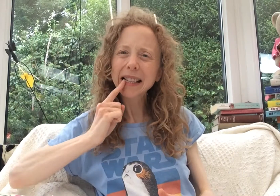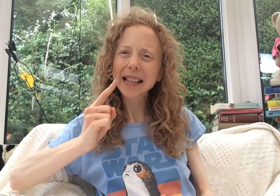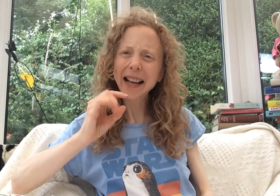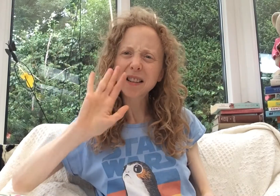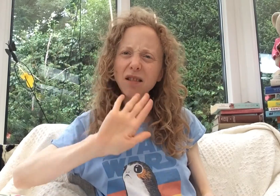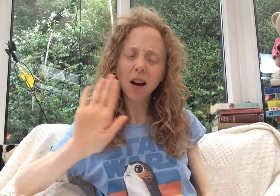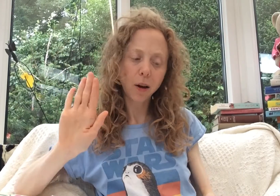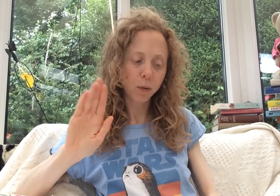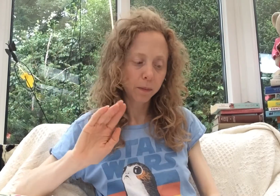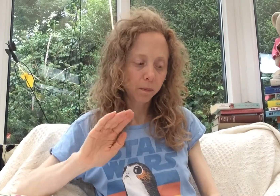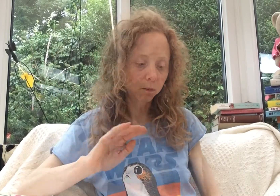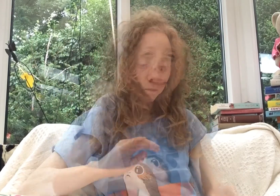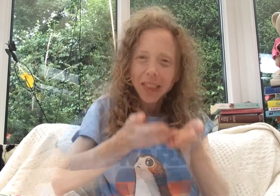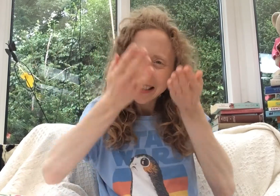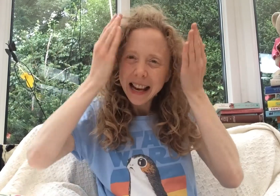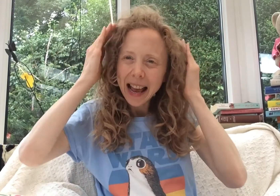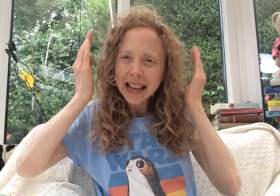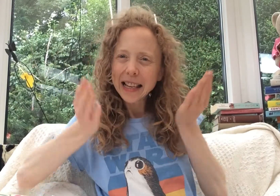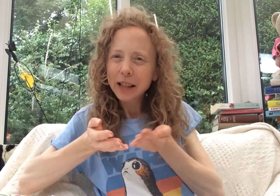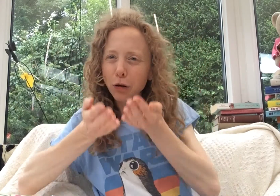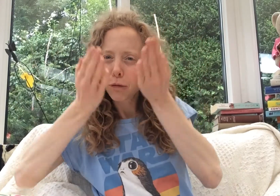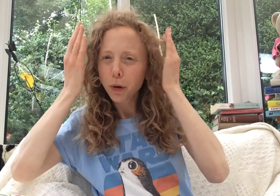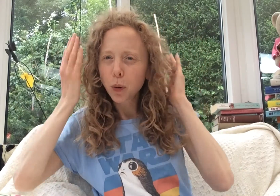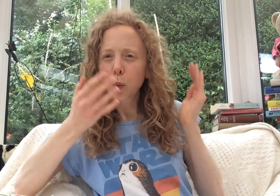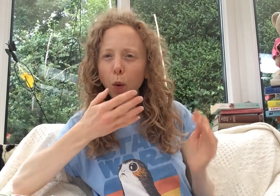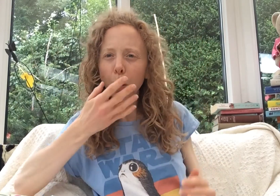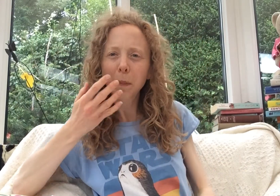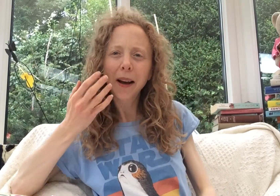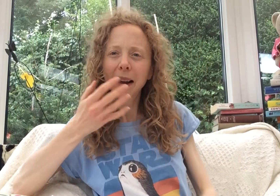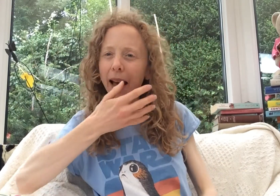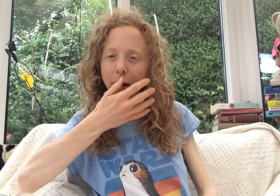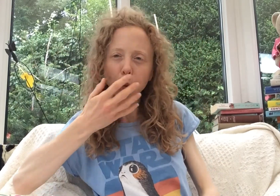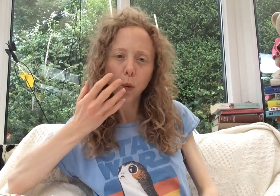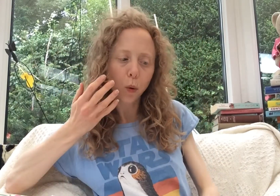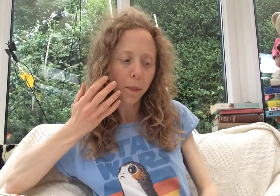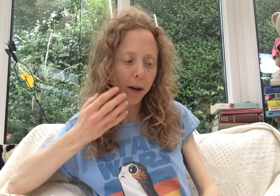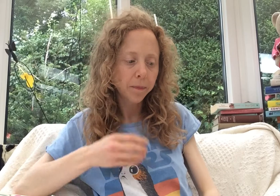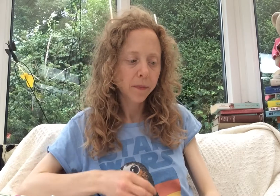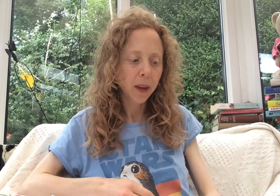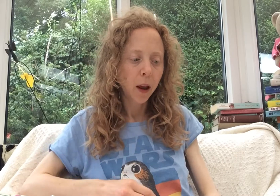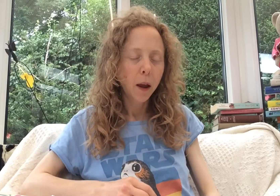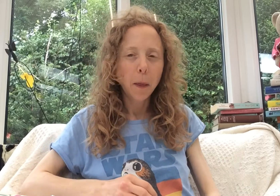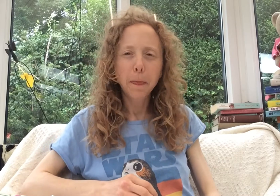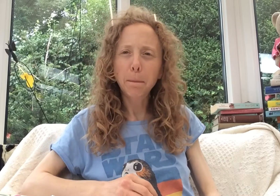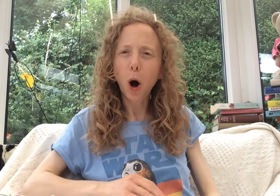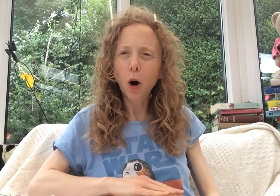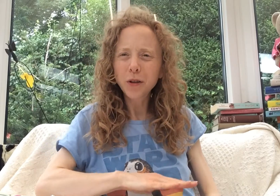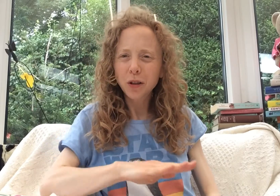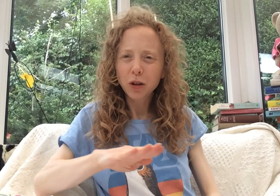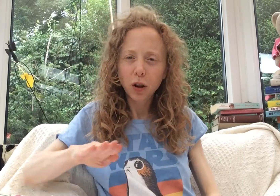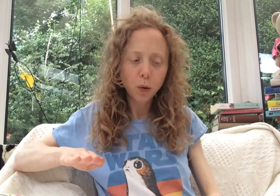said no. The days grew warmer and warmer. The pond